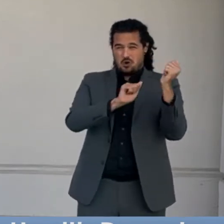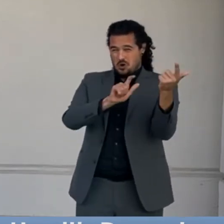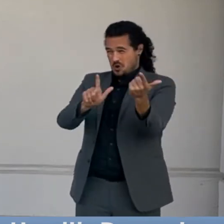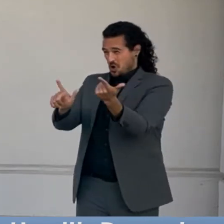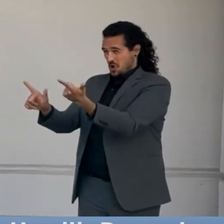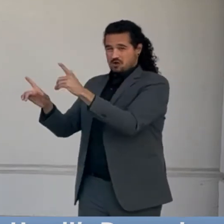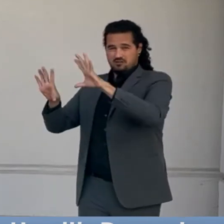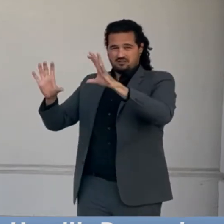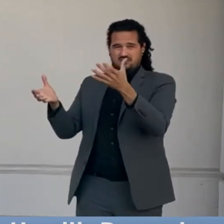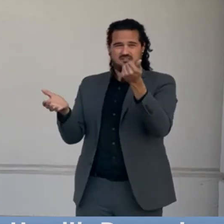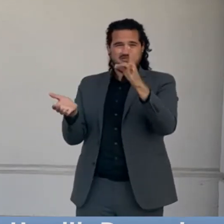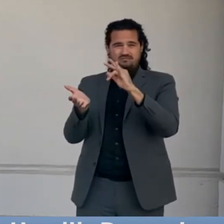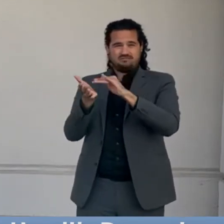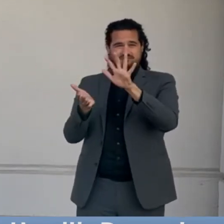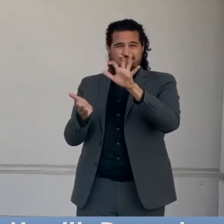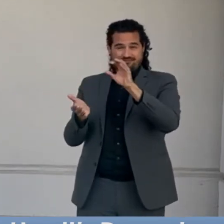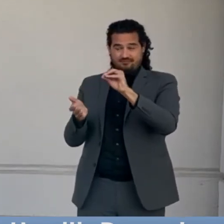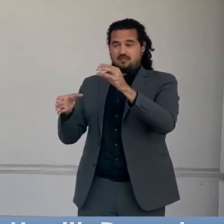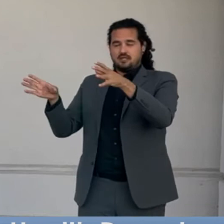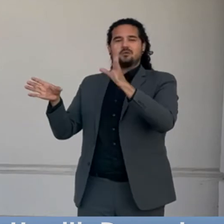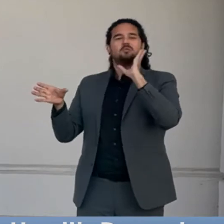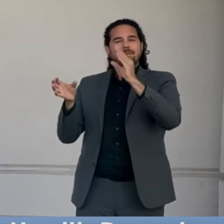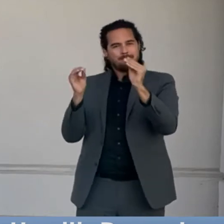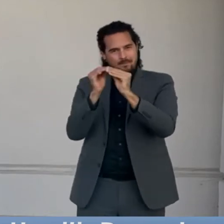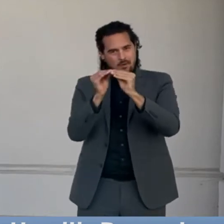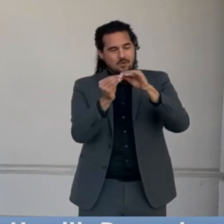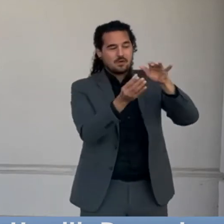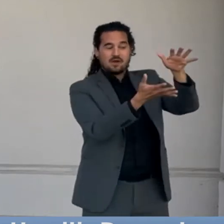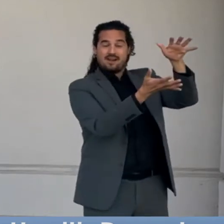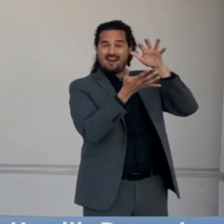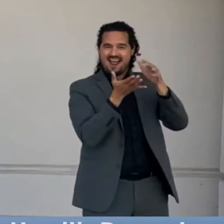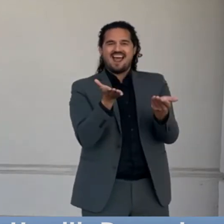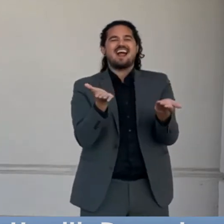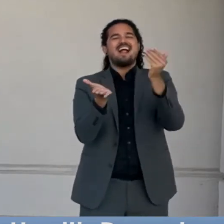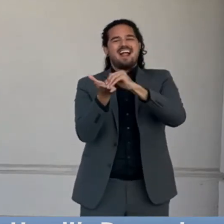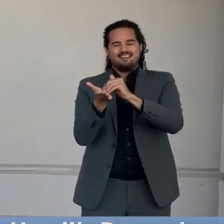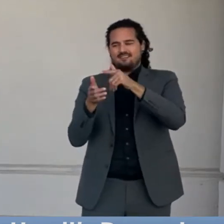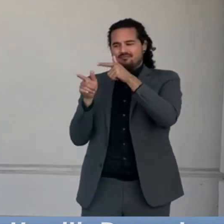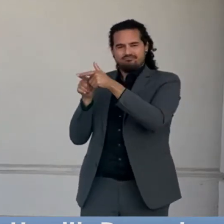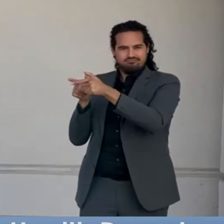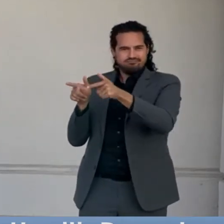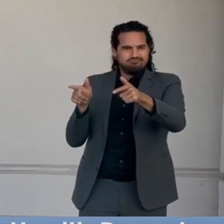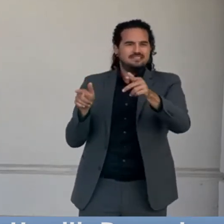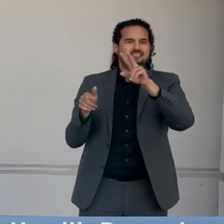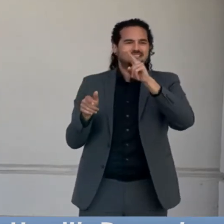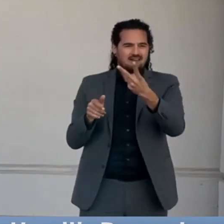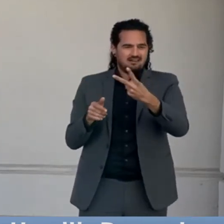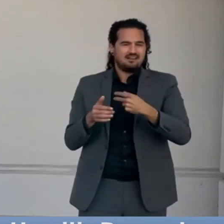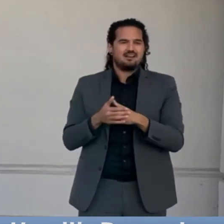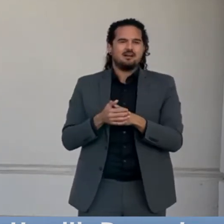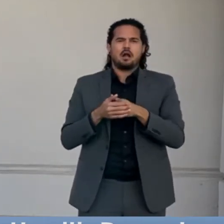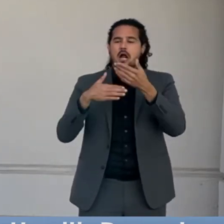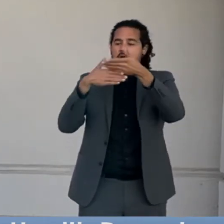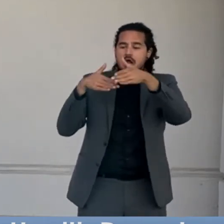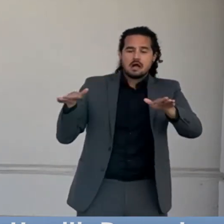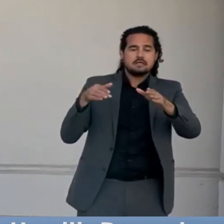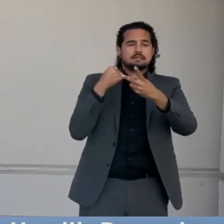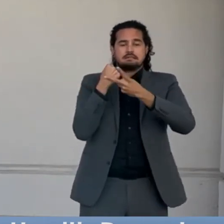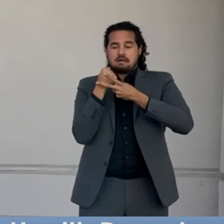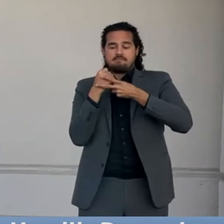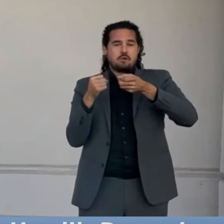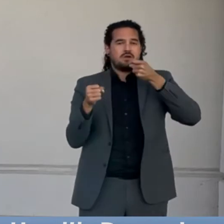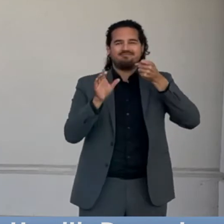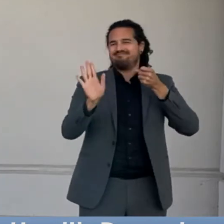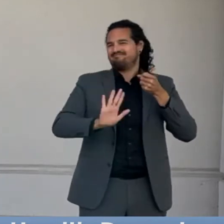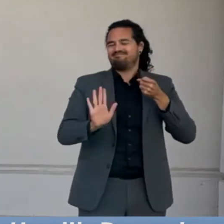receive the second dose of vaccine. So we will not be holding back half of the vaccine for those that have received a first dose. Those vaccines